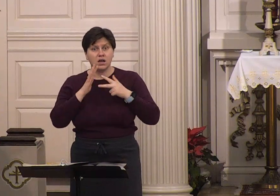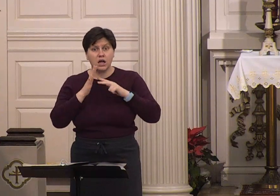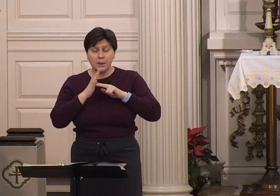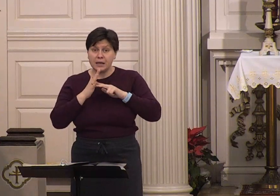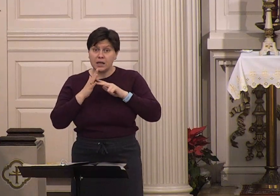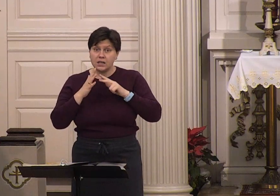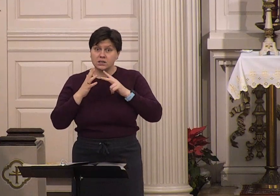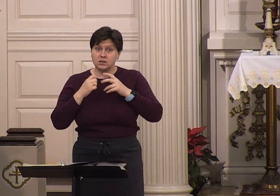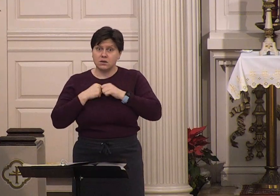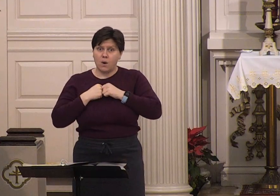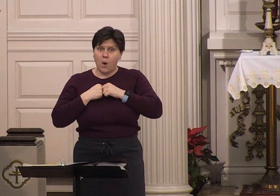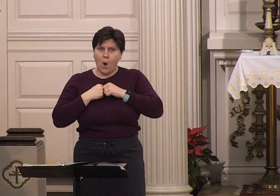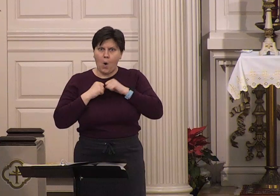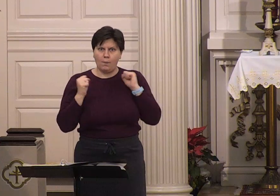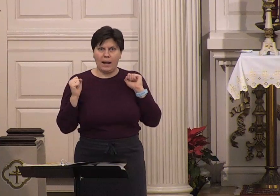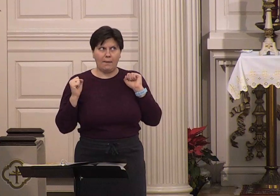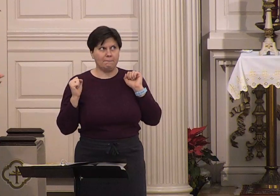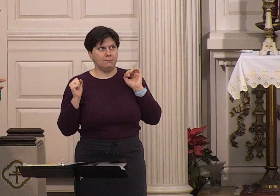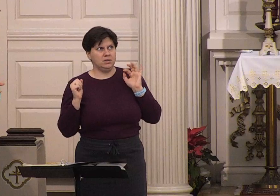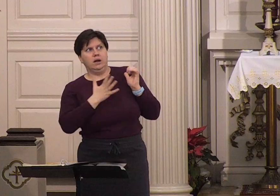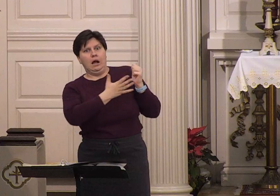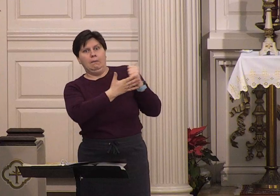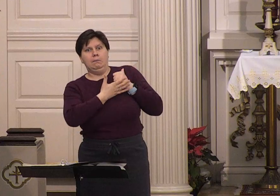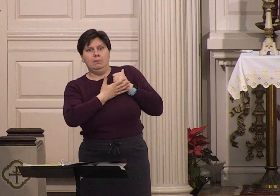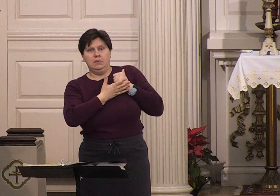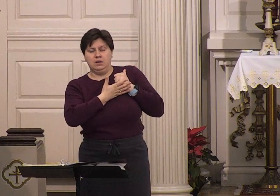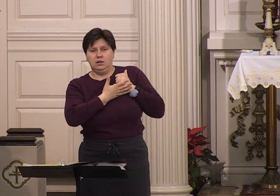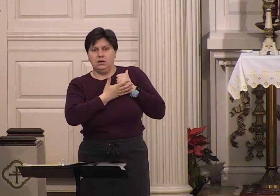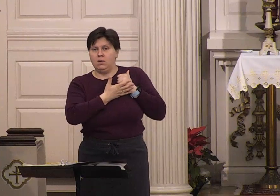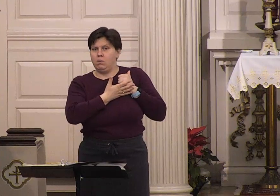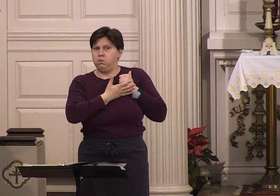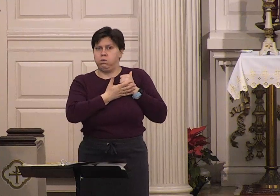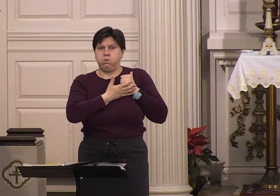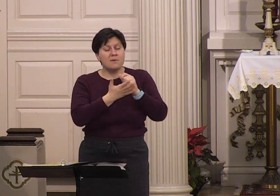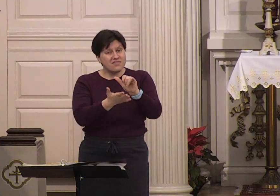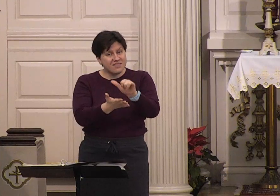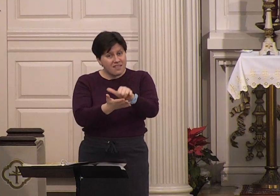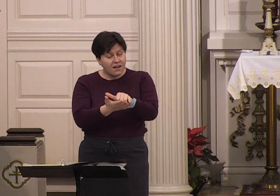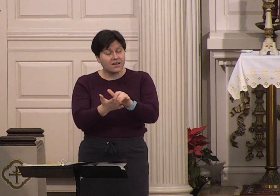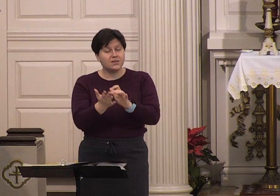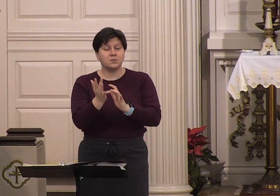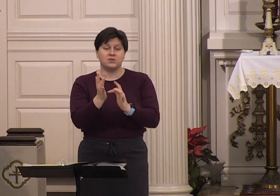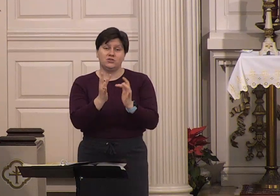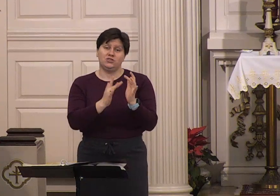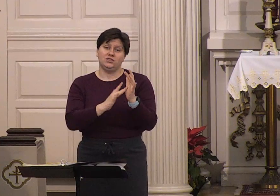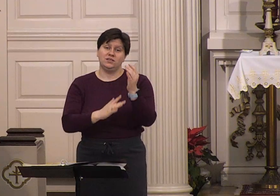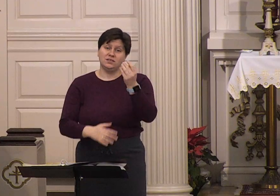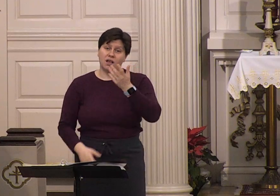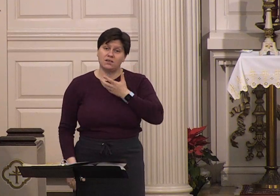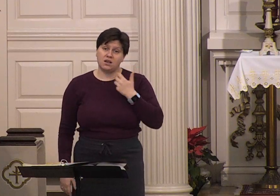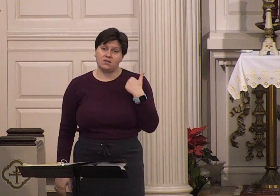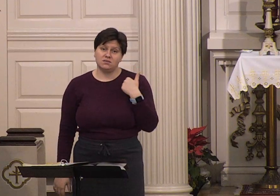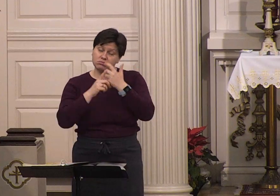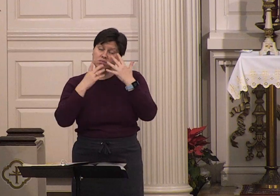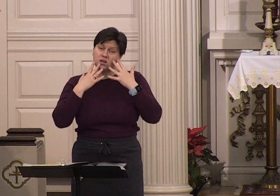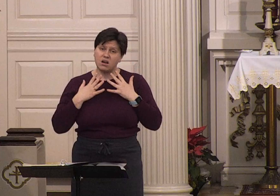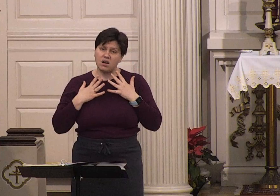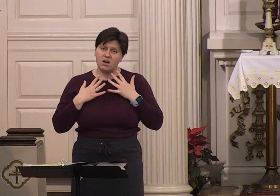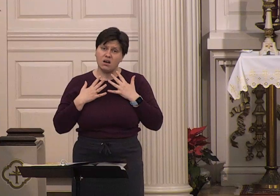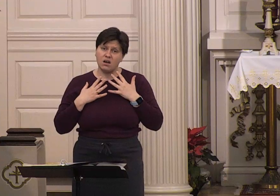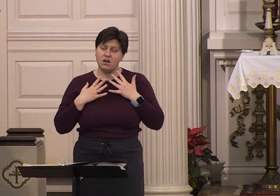to help. But that is what Jesus says. If you're sad, if